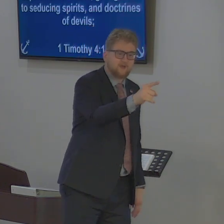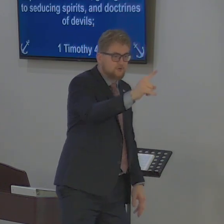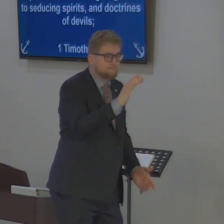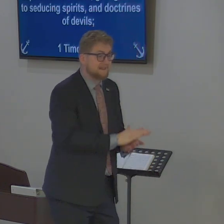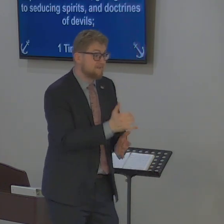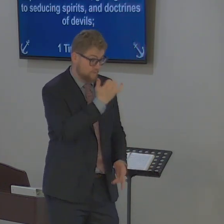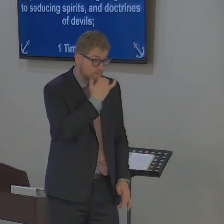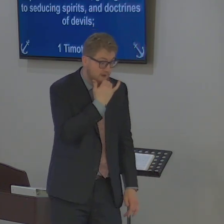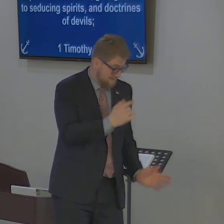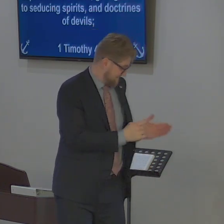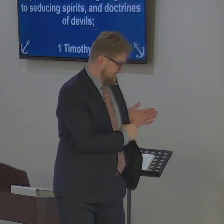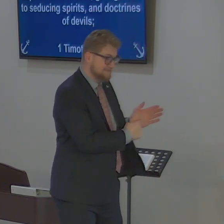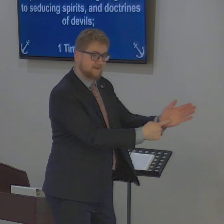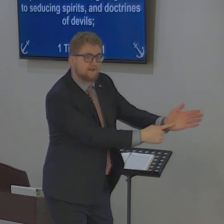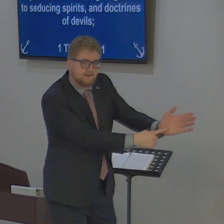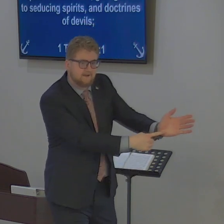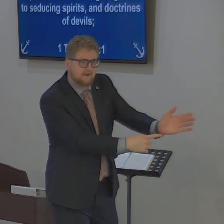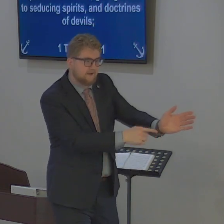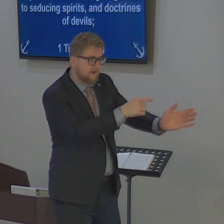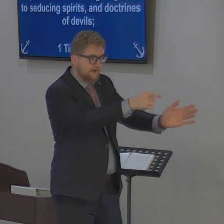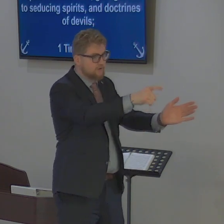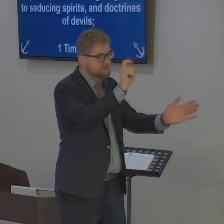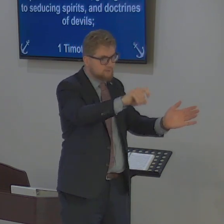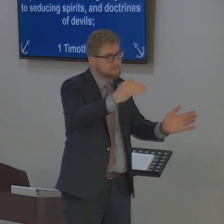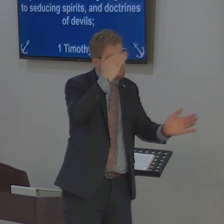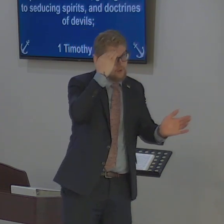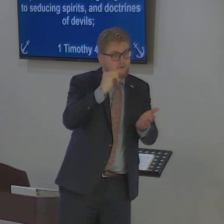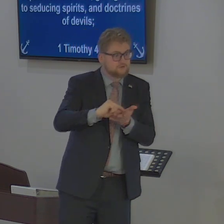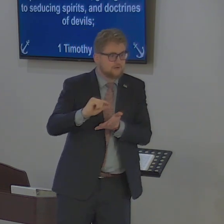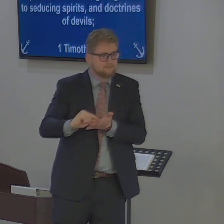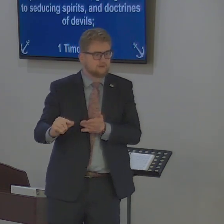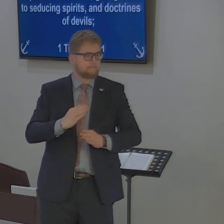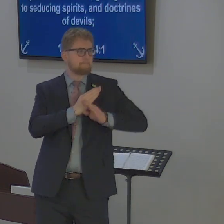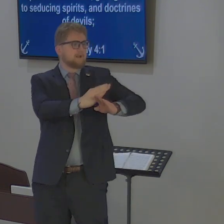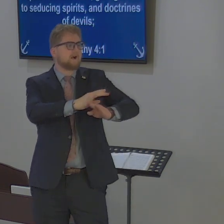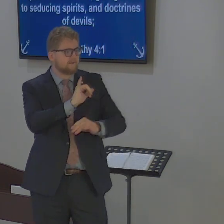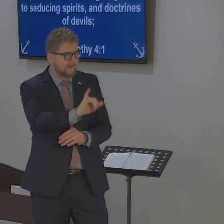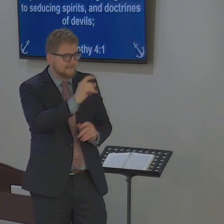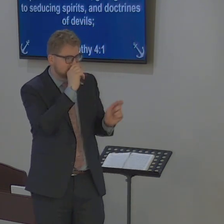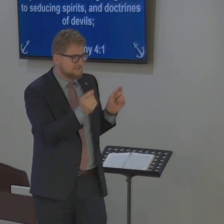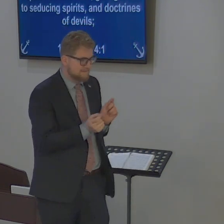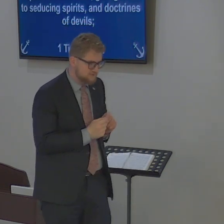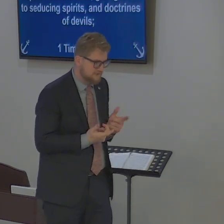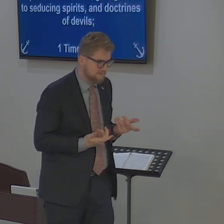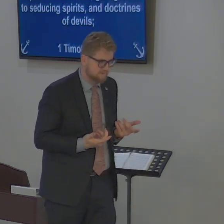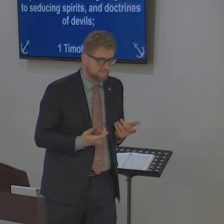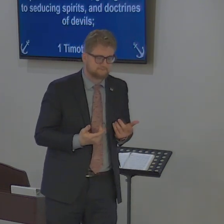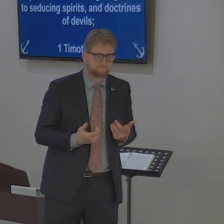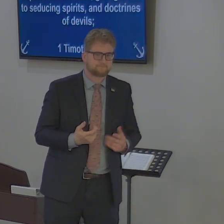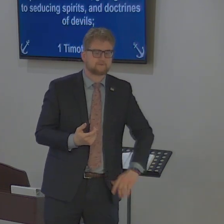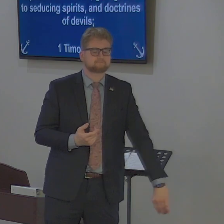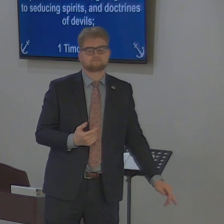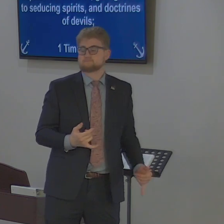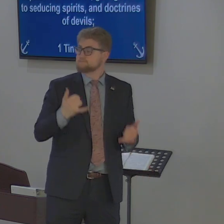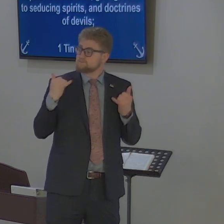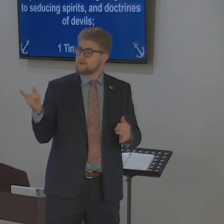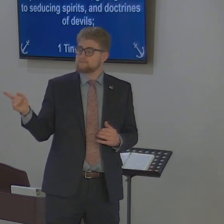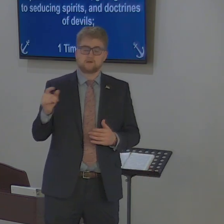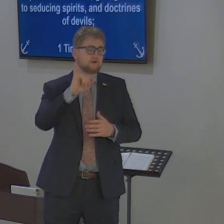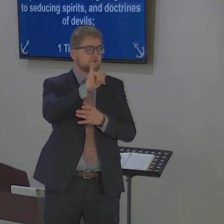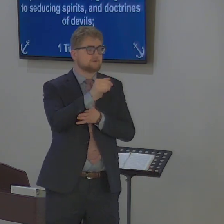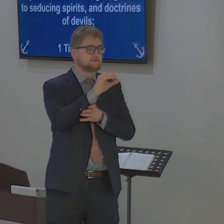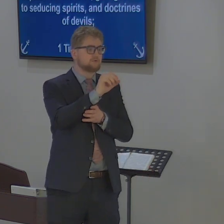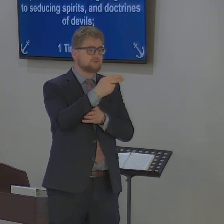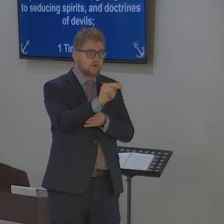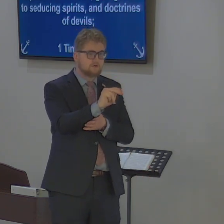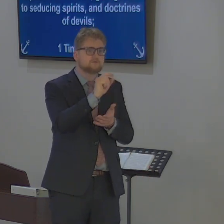wrong. And you better know the Scripture to be able to ward off that deception that's coming at you. So here's a lady that John is penning this letter